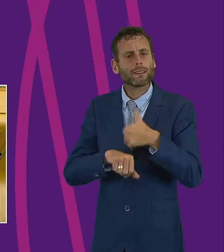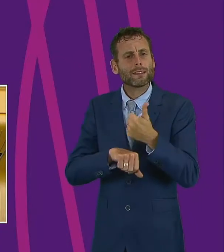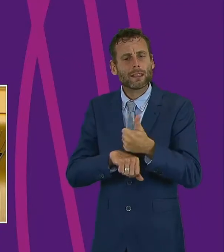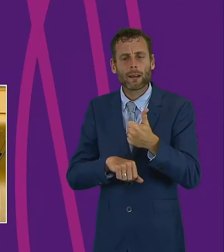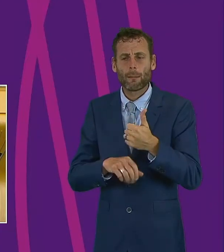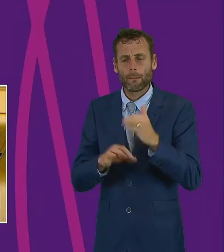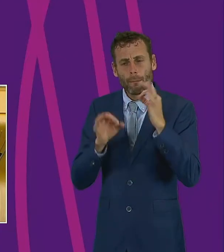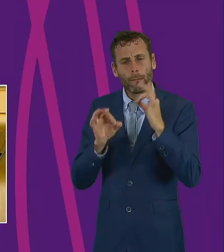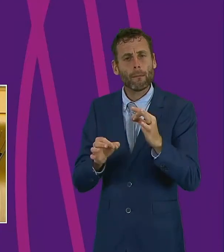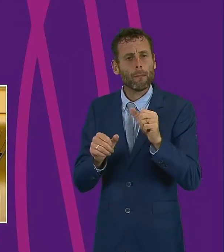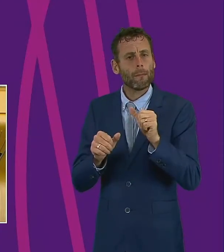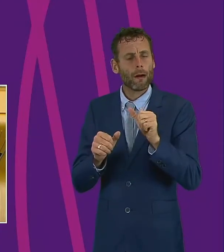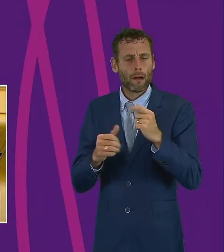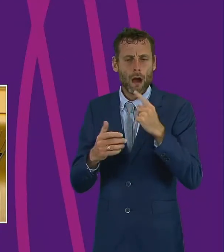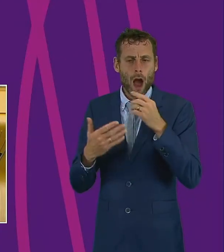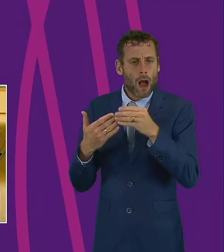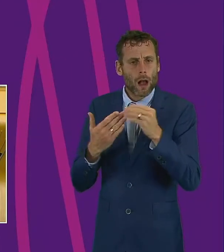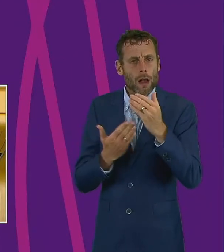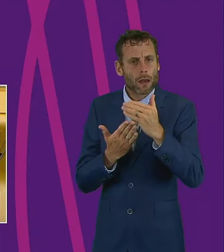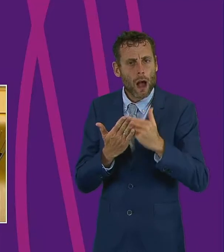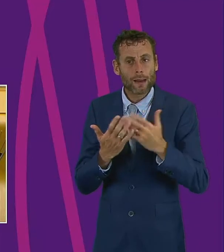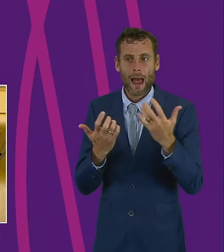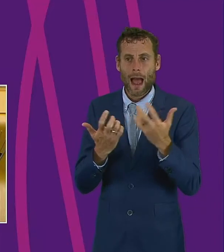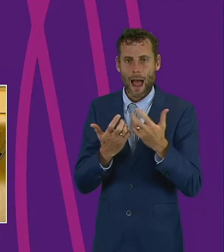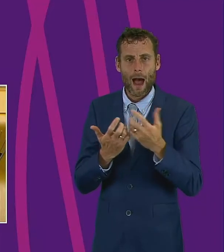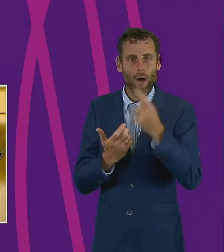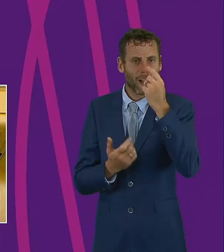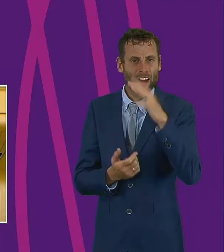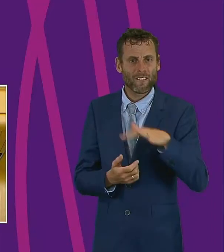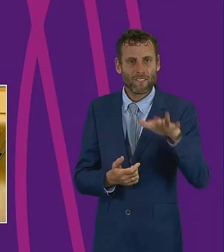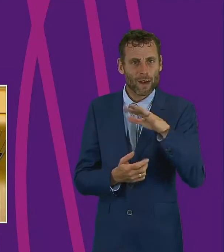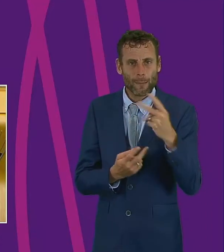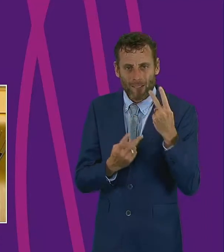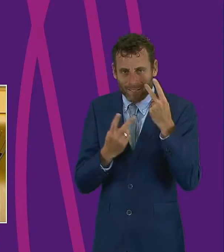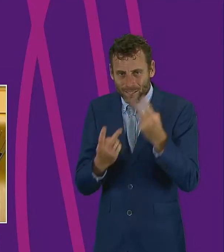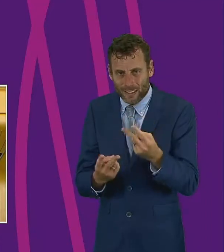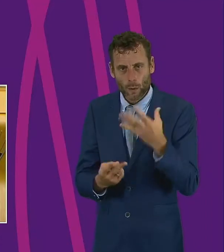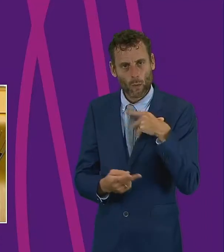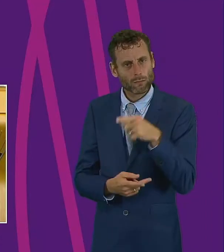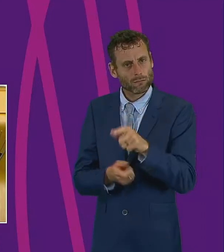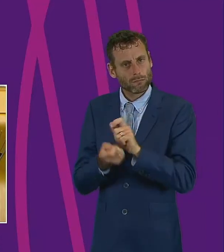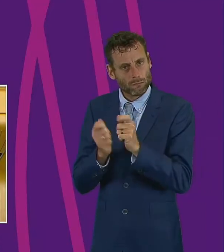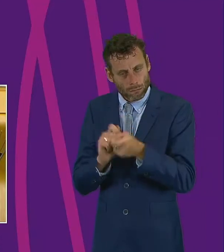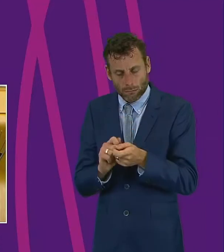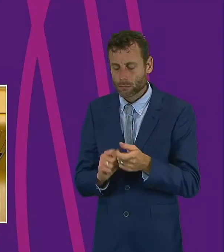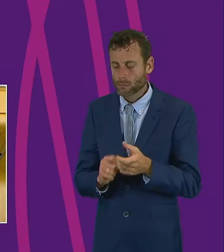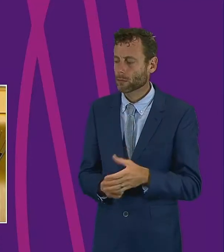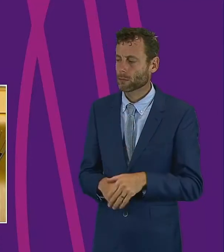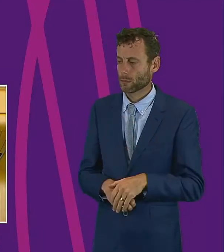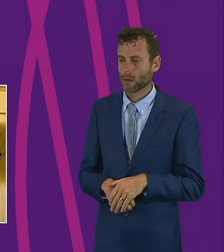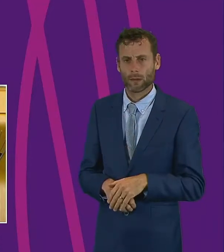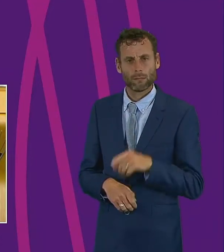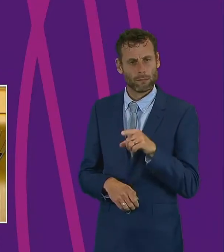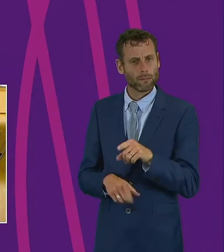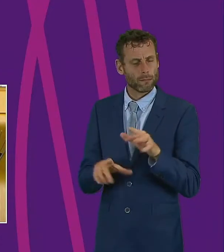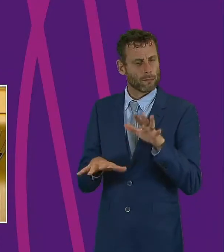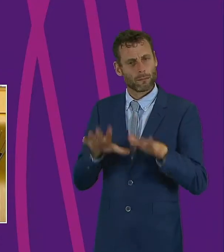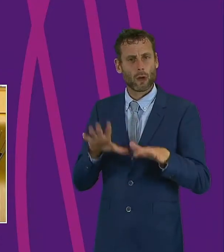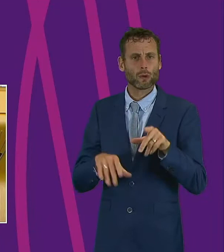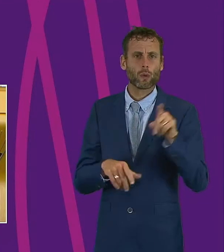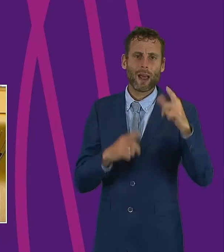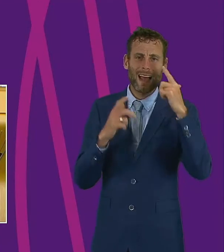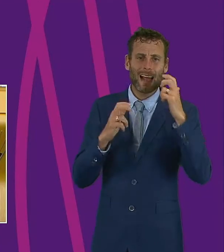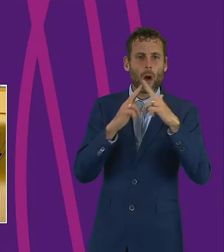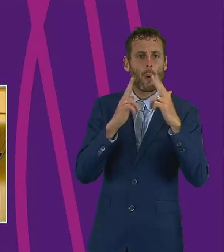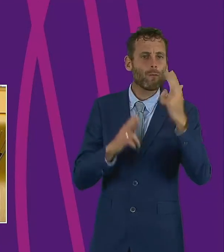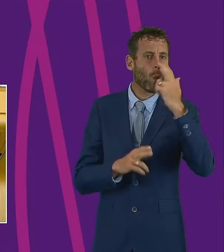returning home for family visits, reviewed, revised and be distinct from that for care homes for the elderly. Such a review will